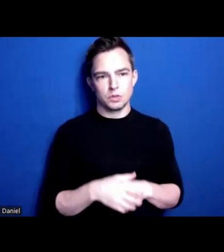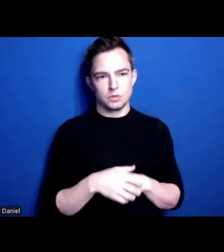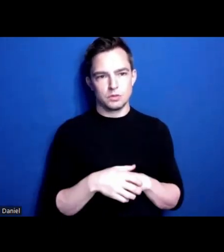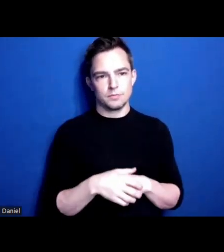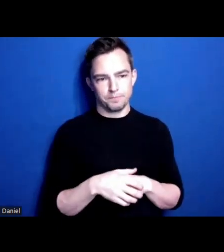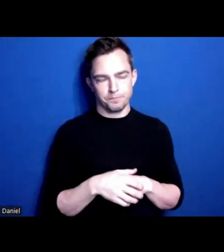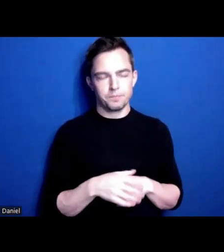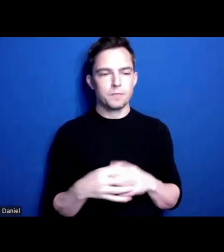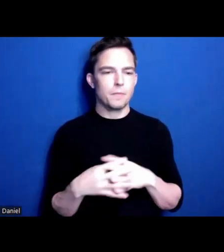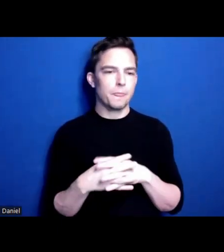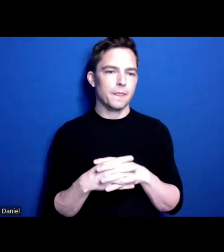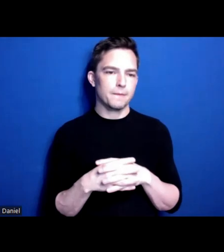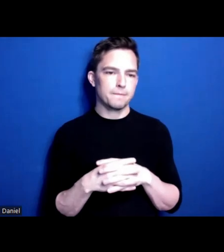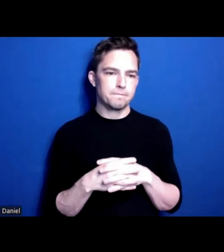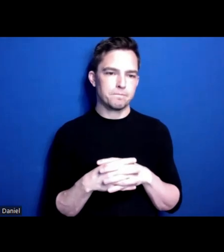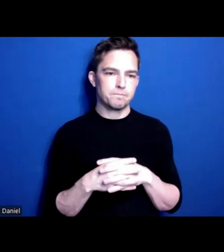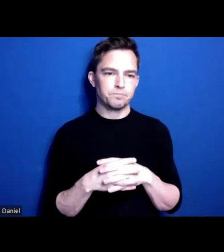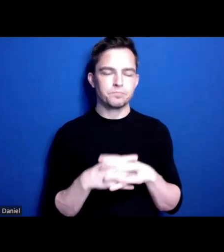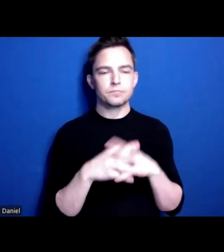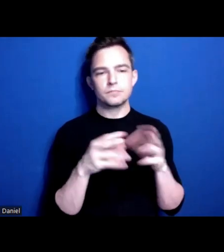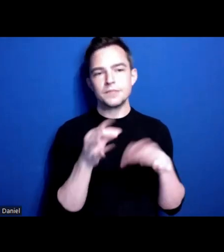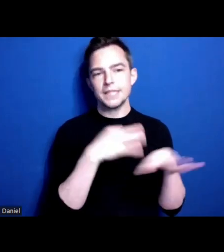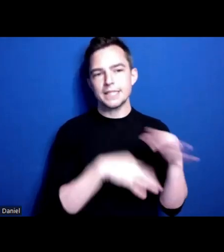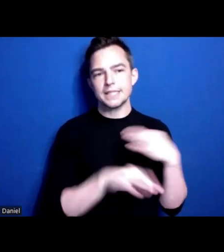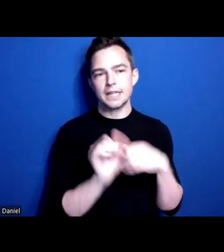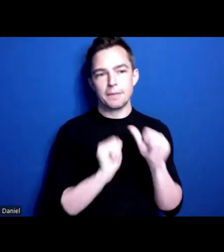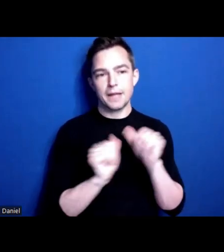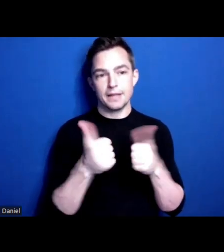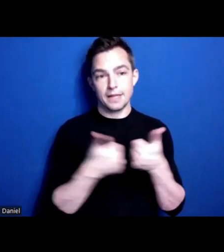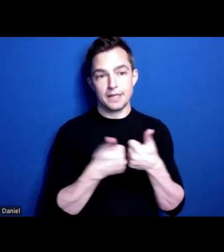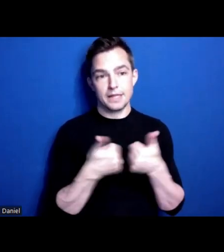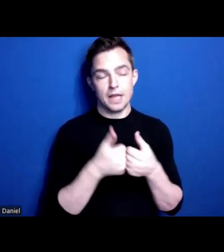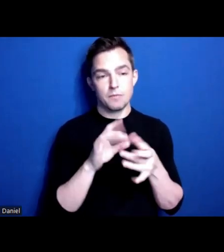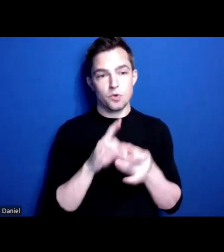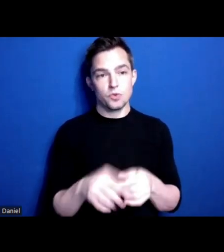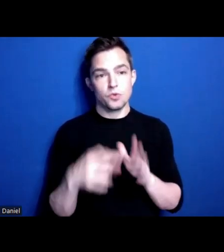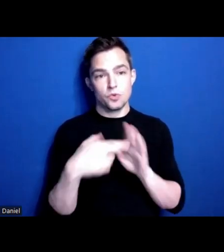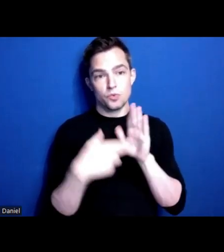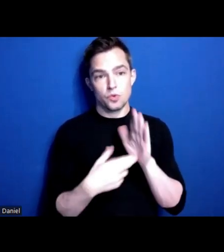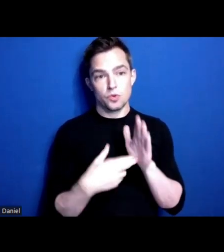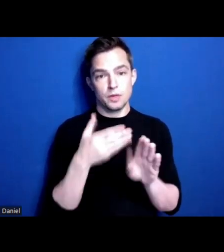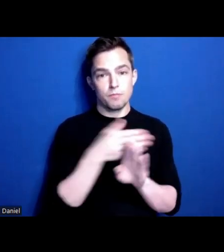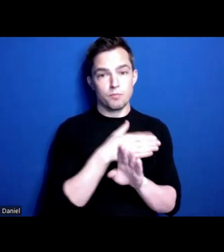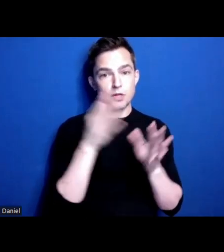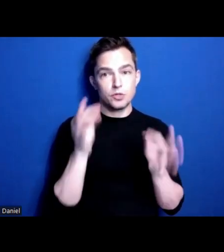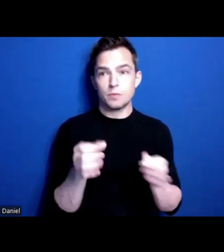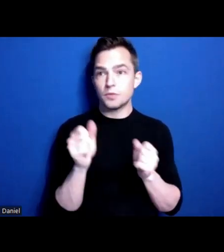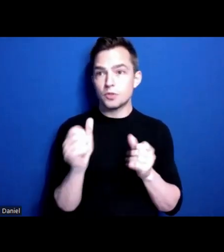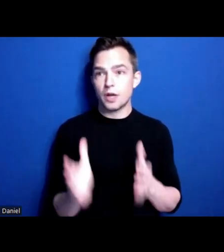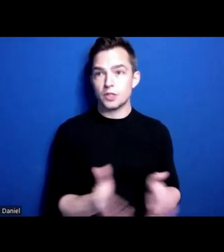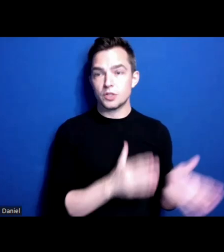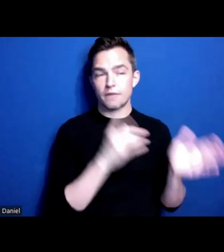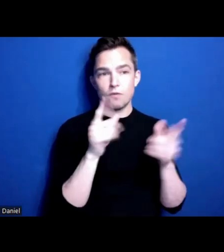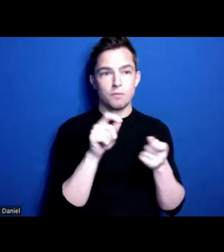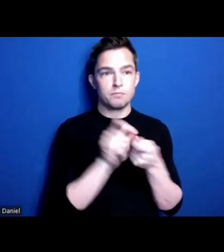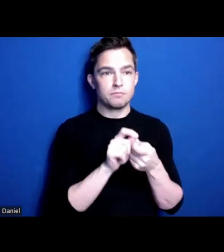unquote. Rather than playing the game then according to the rules and predetermined strategies for a